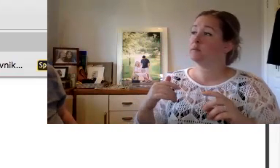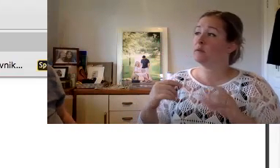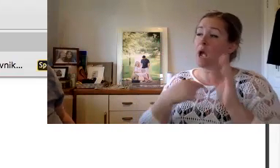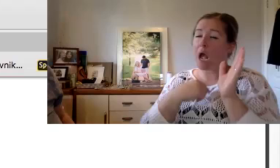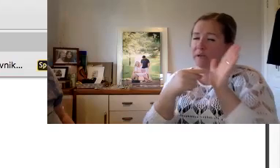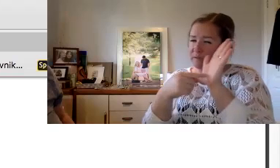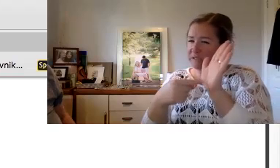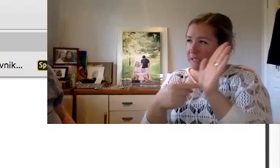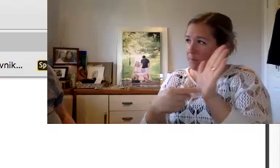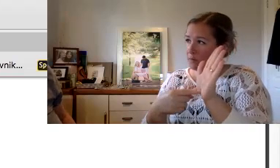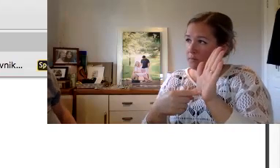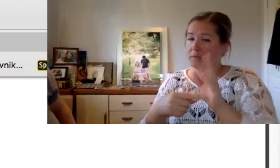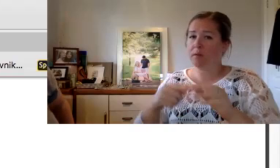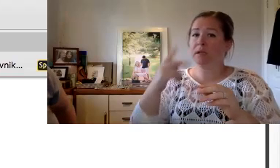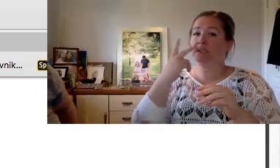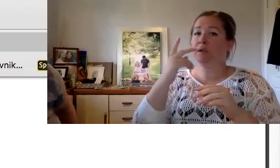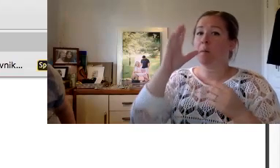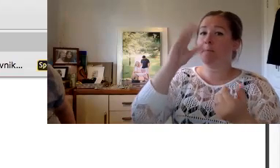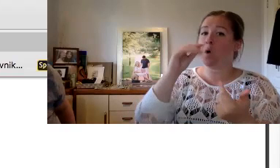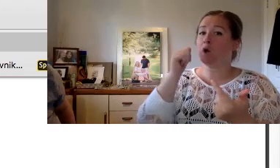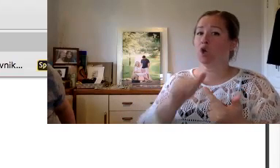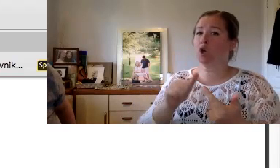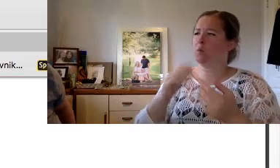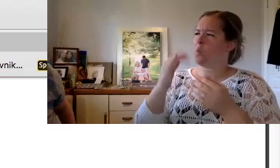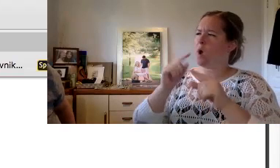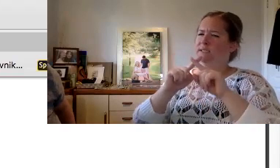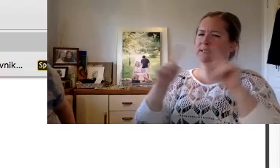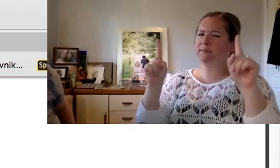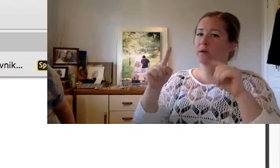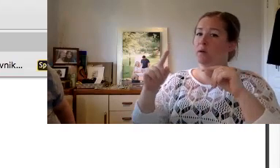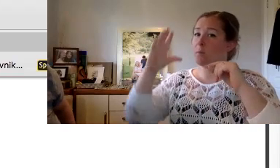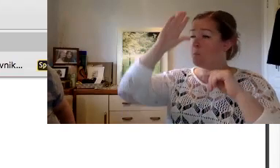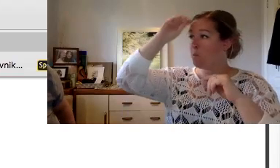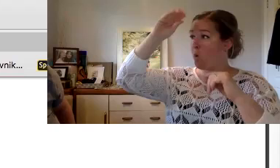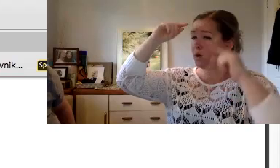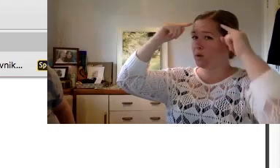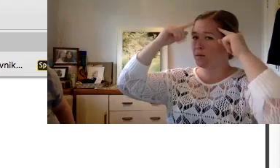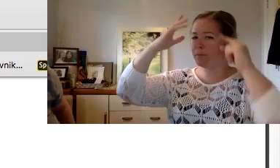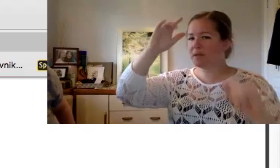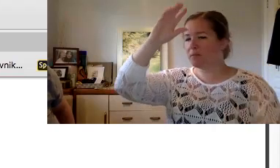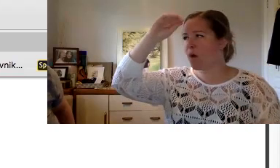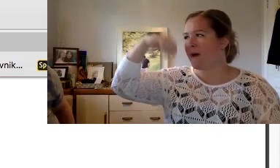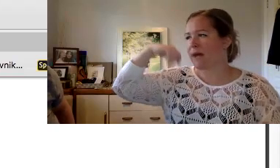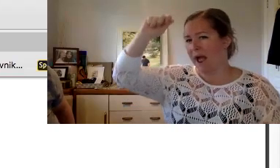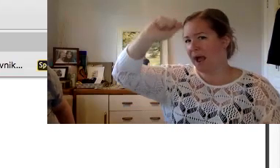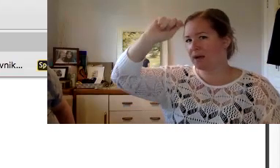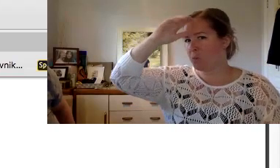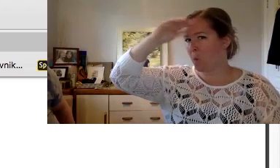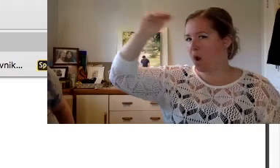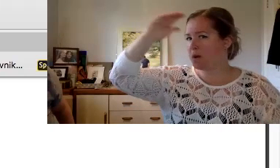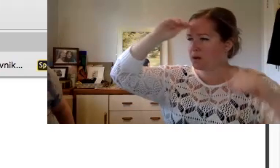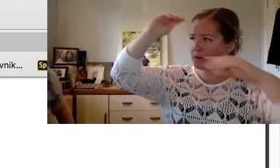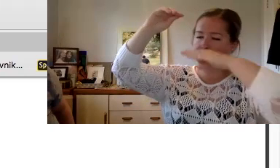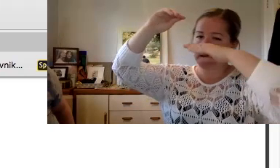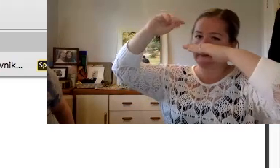word. And again, I'll give you an example. When you see boy, girl, boy, anything above